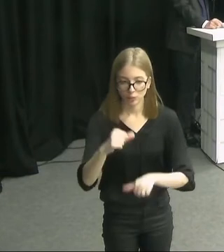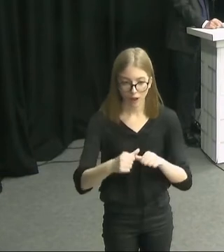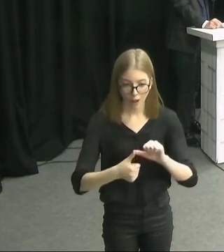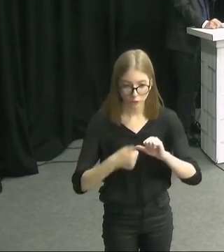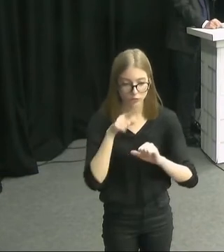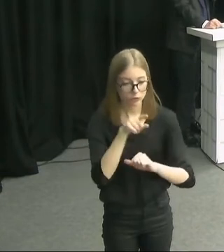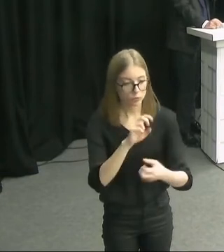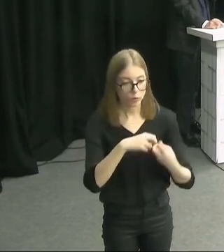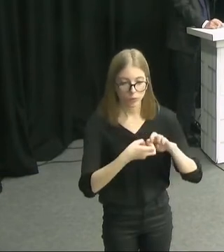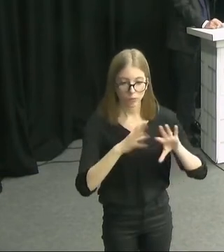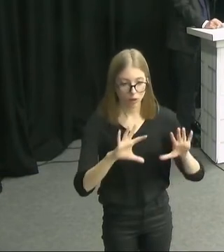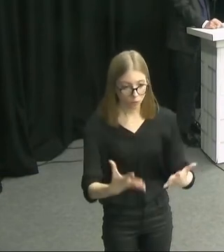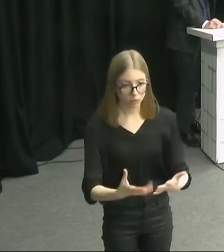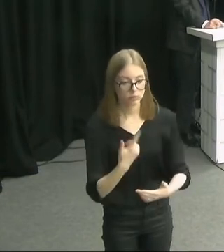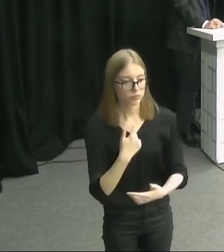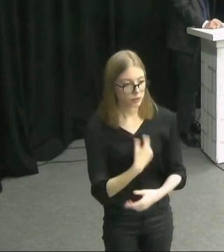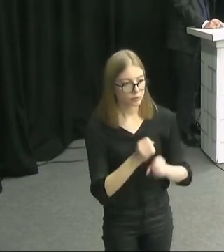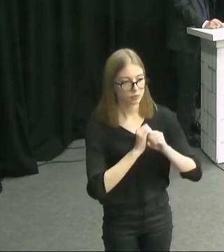lot. Now, Professor Thomas.